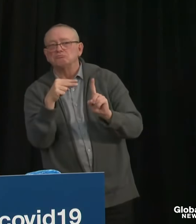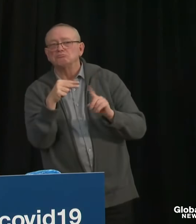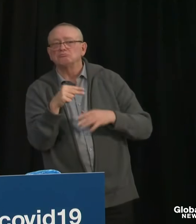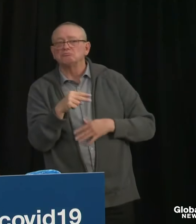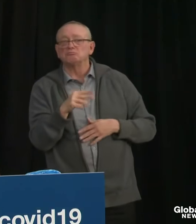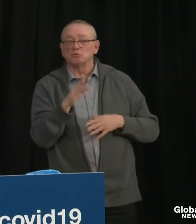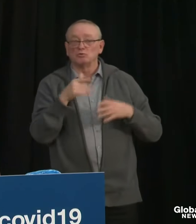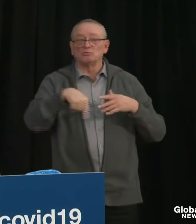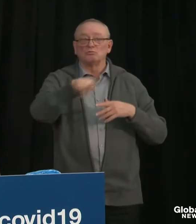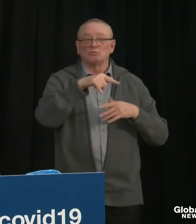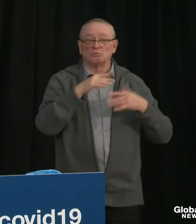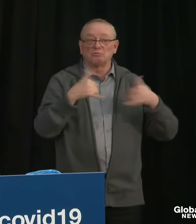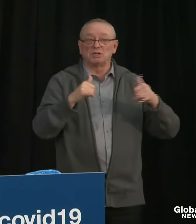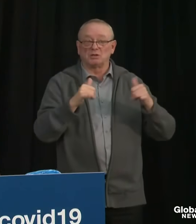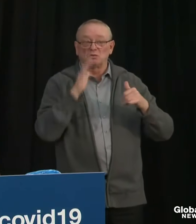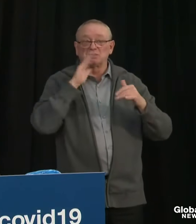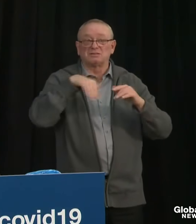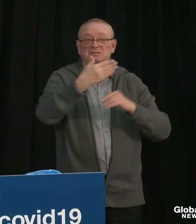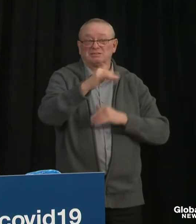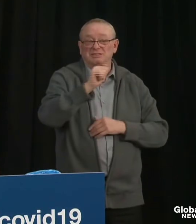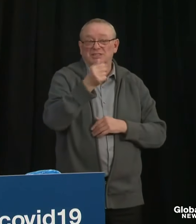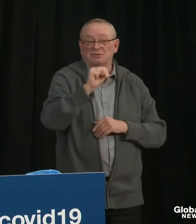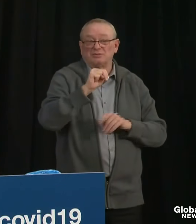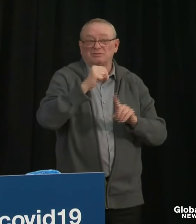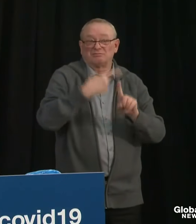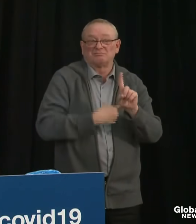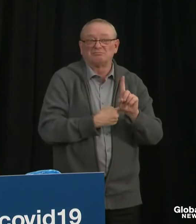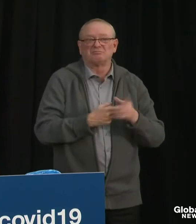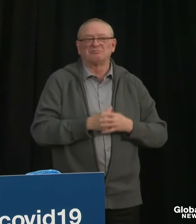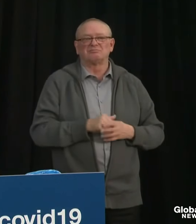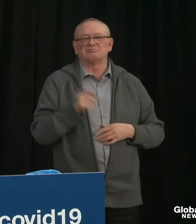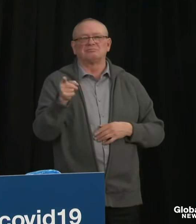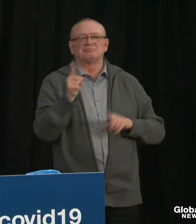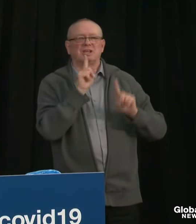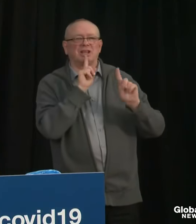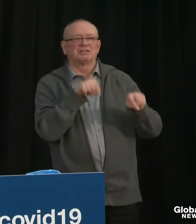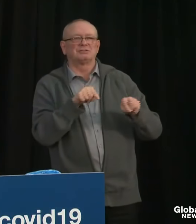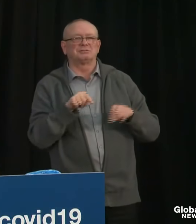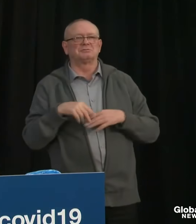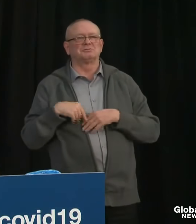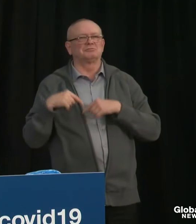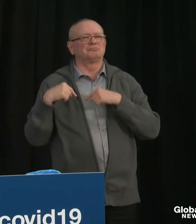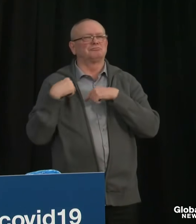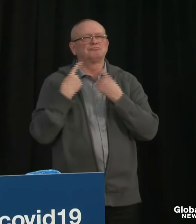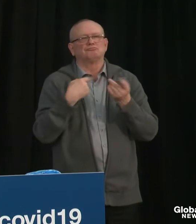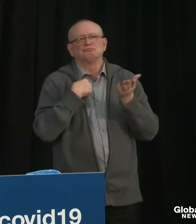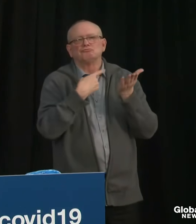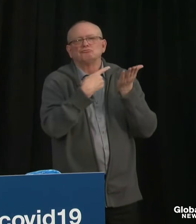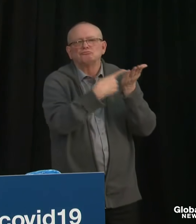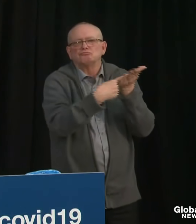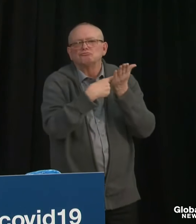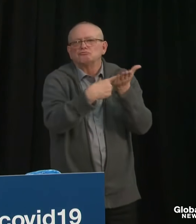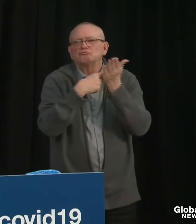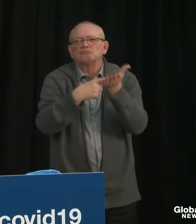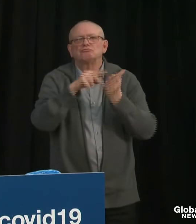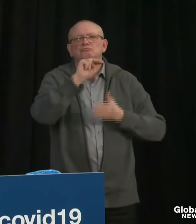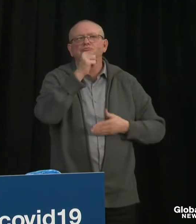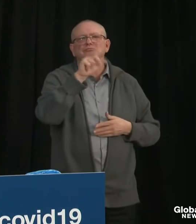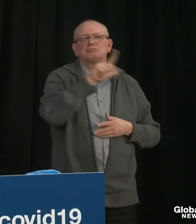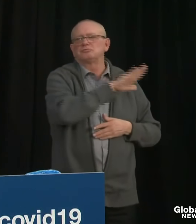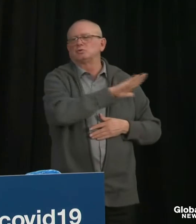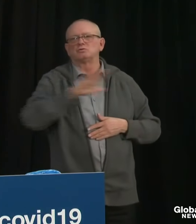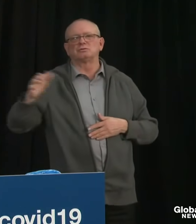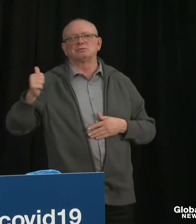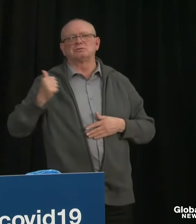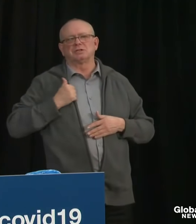Calgary. I've been having conversations with my colleagues across the country, as this isn't just an Alberta decision. Of course,